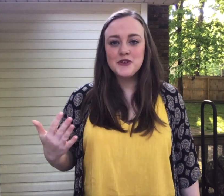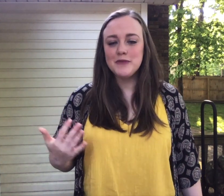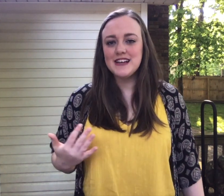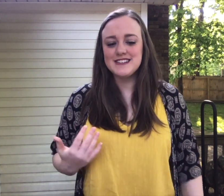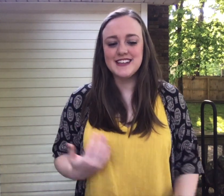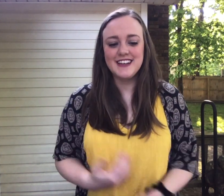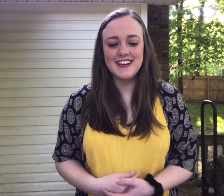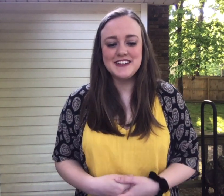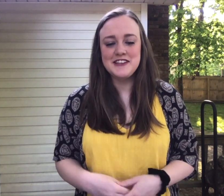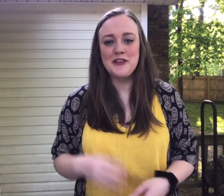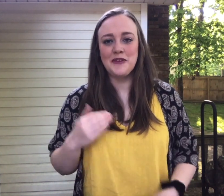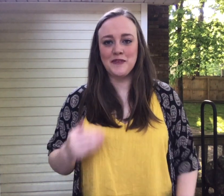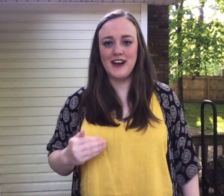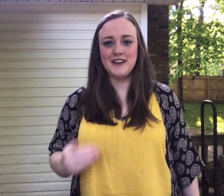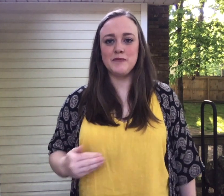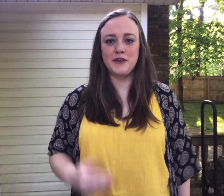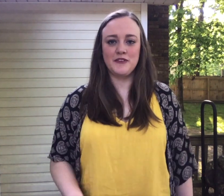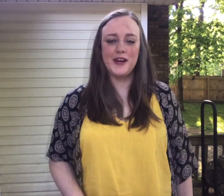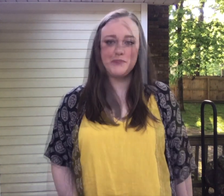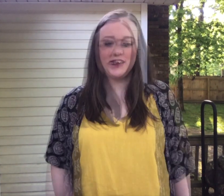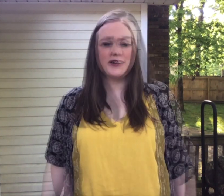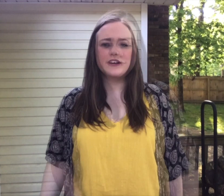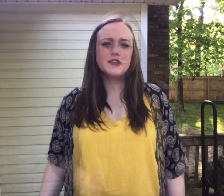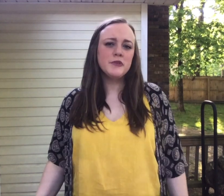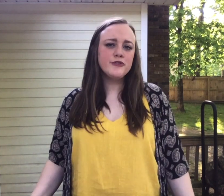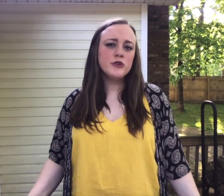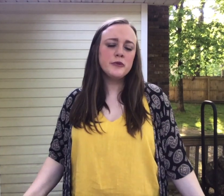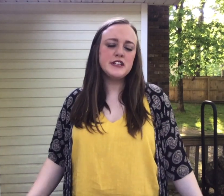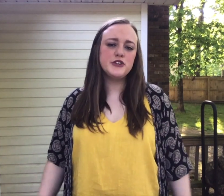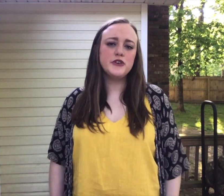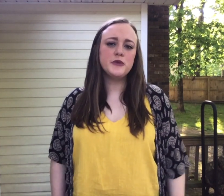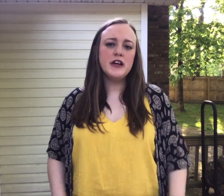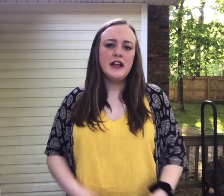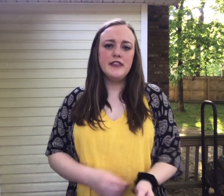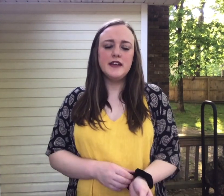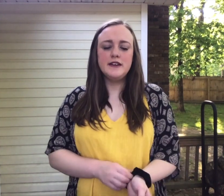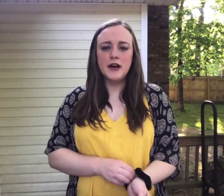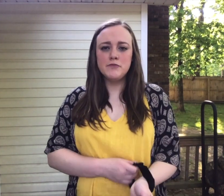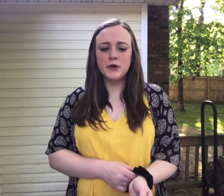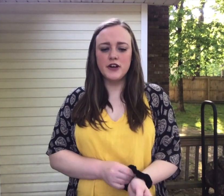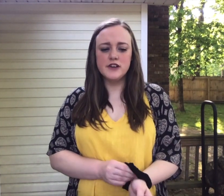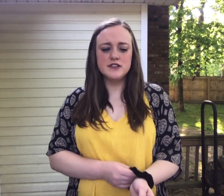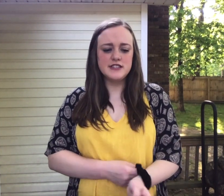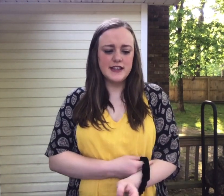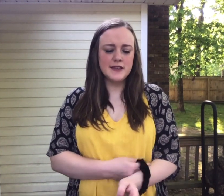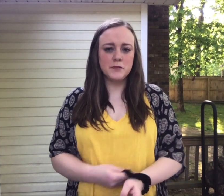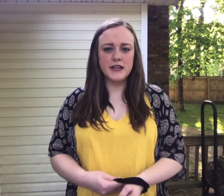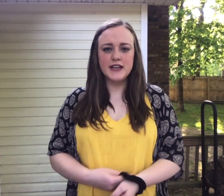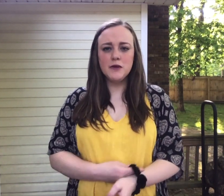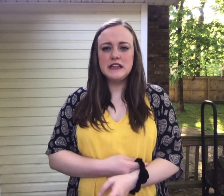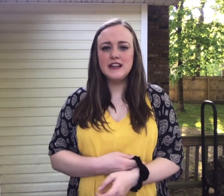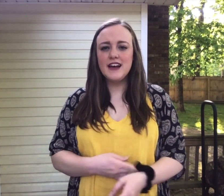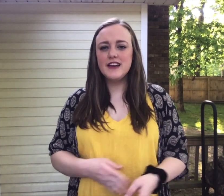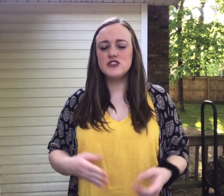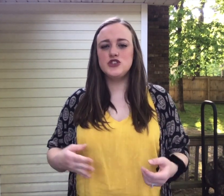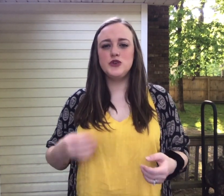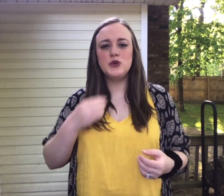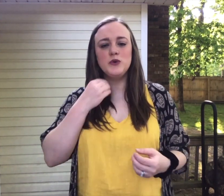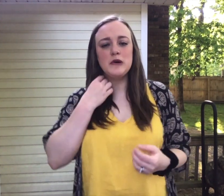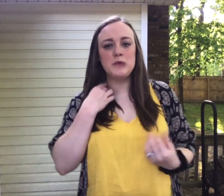best to get the right number in the right blank. Okay, so before we do the numbers in the blank, I would like to point